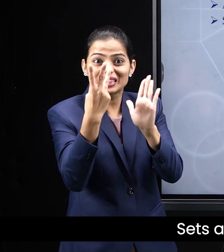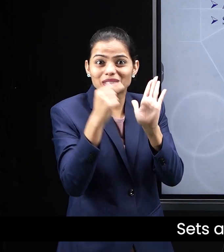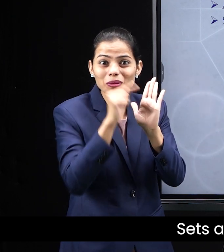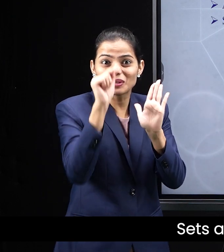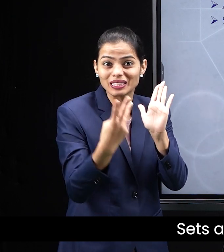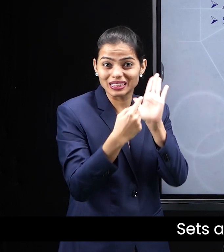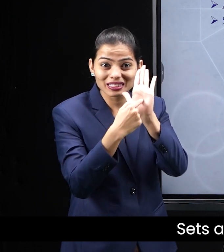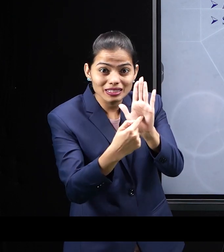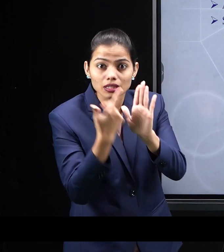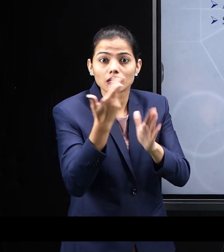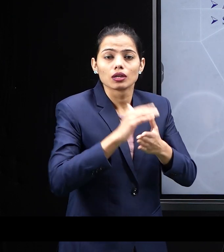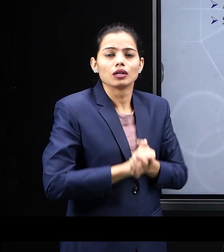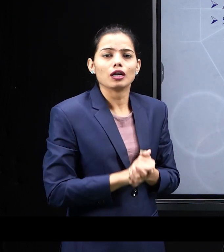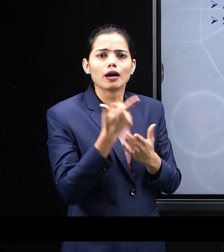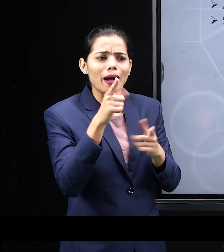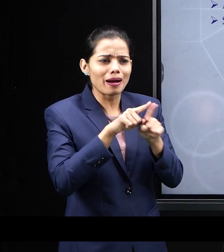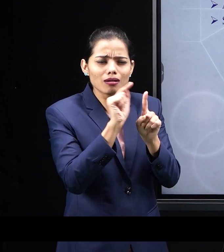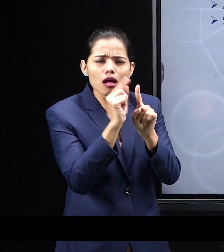three forms: descriptive form,